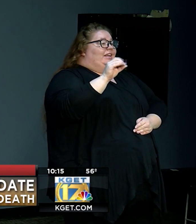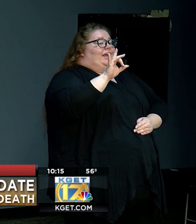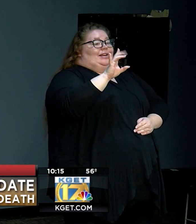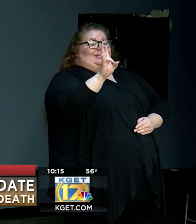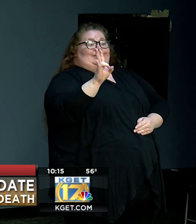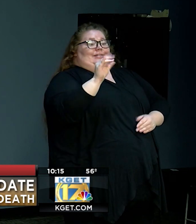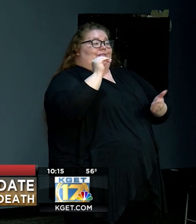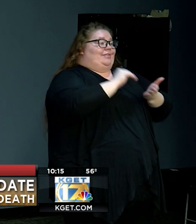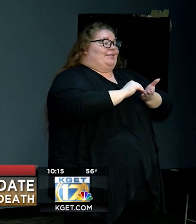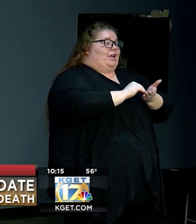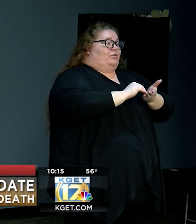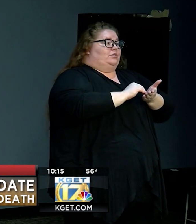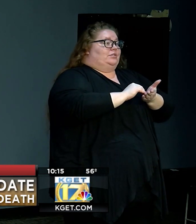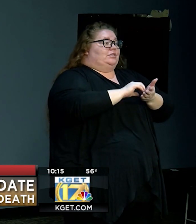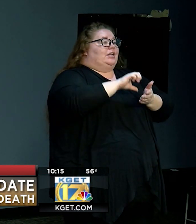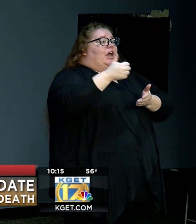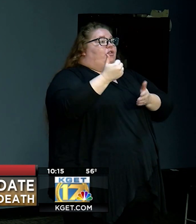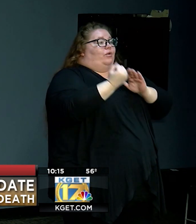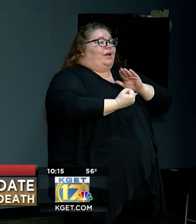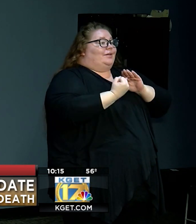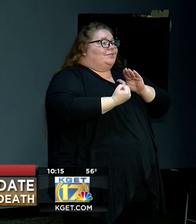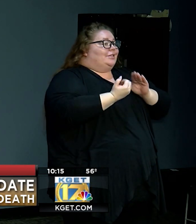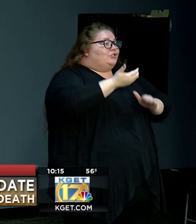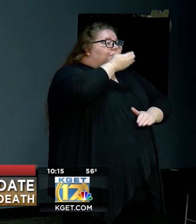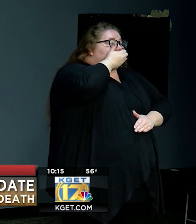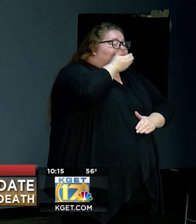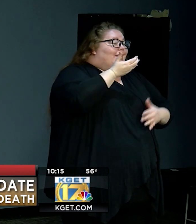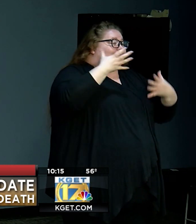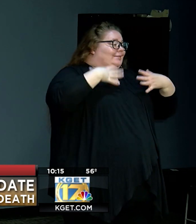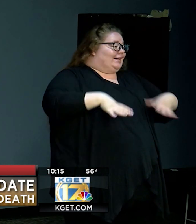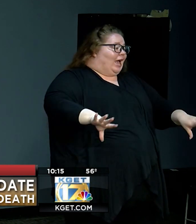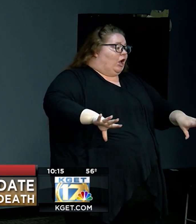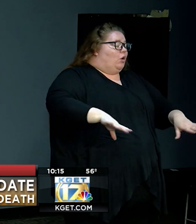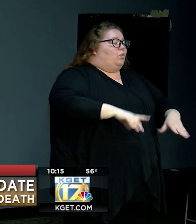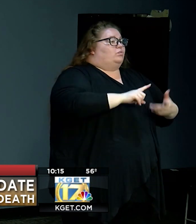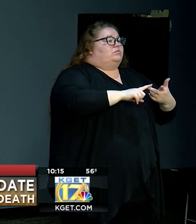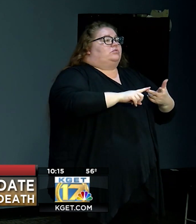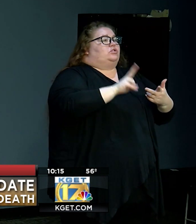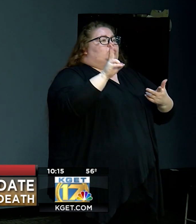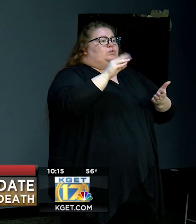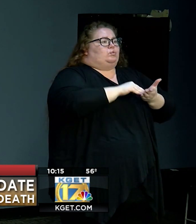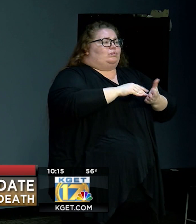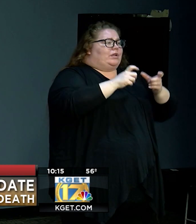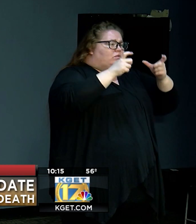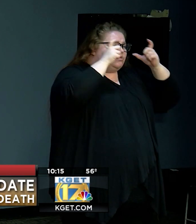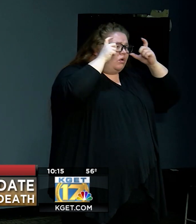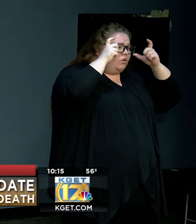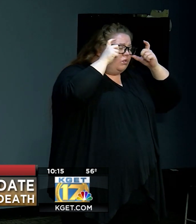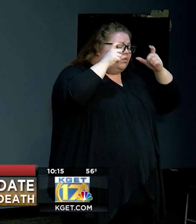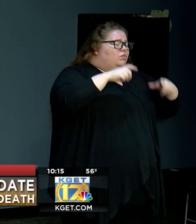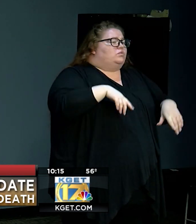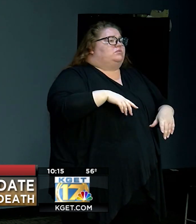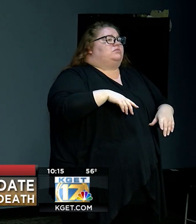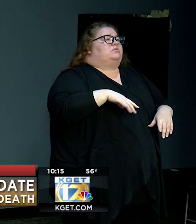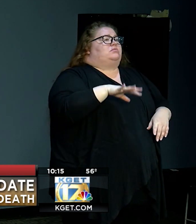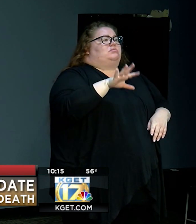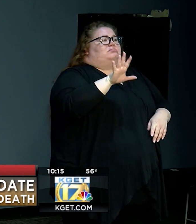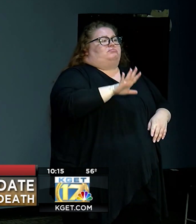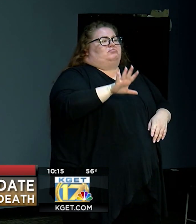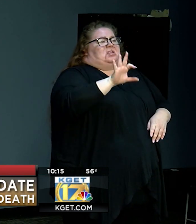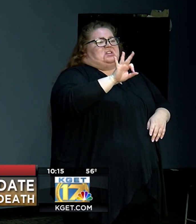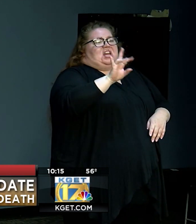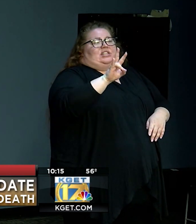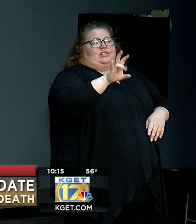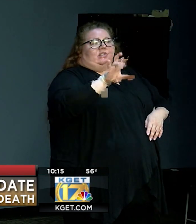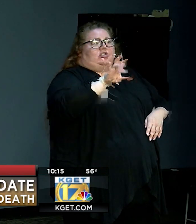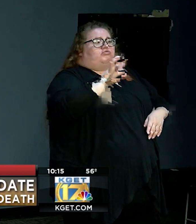than 13,000 gowns, almost 2,000 goggles, about 9,700 bottles of